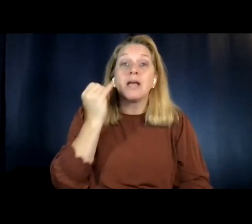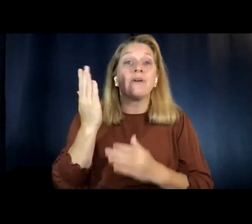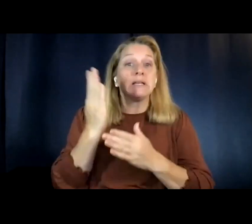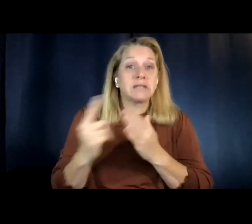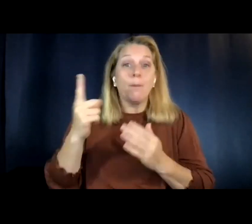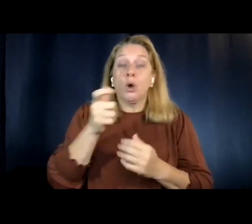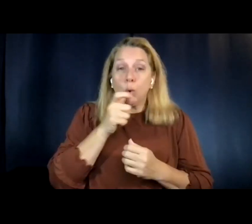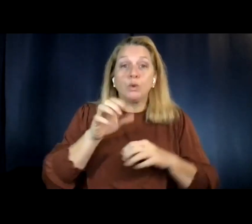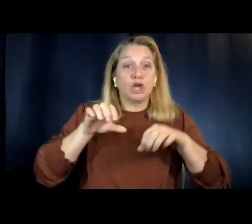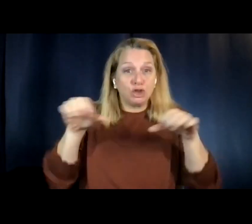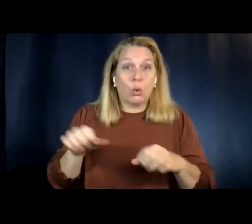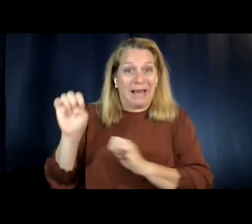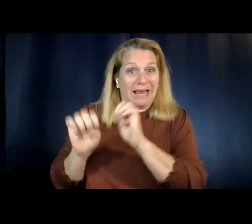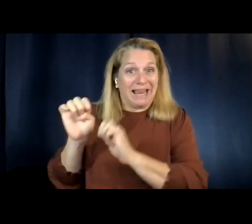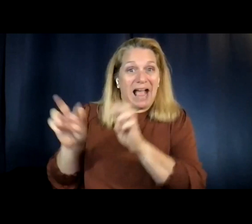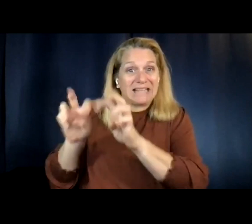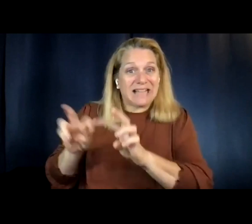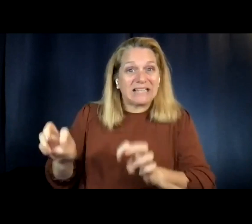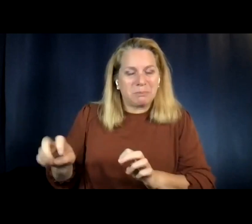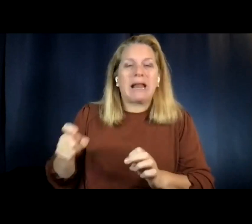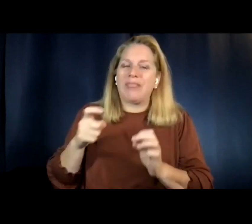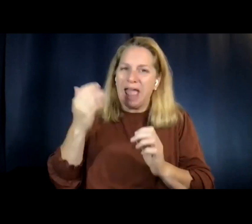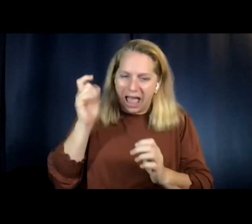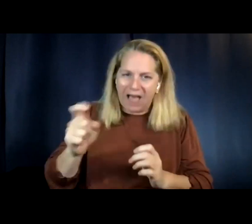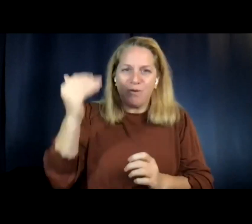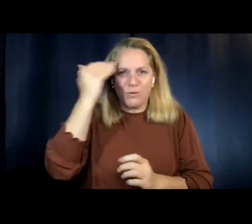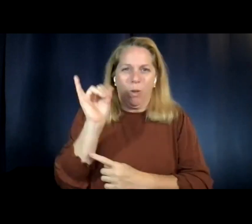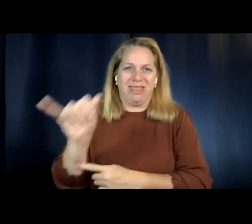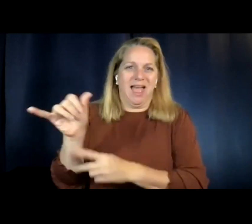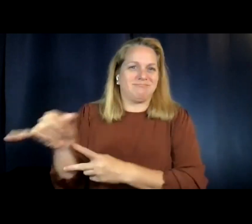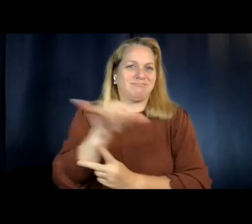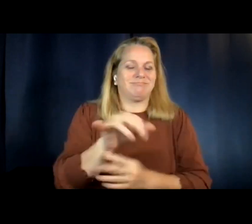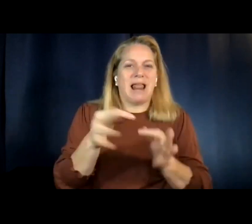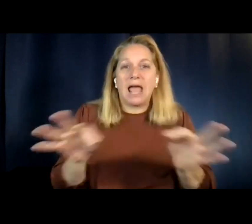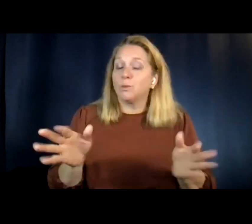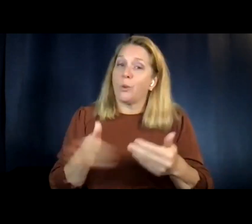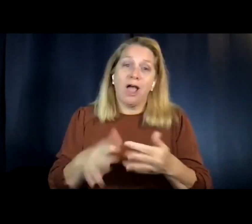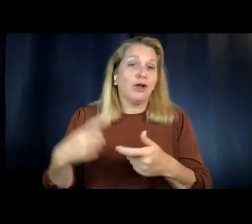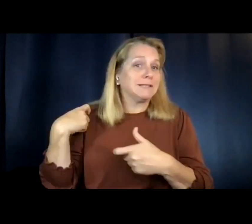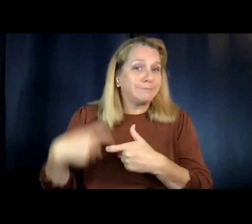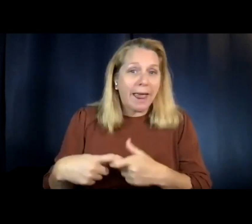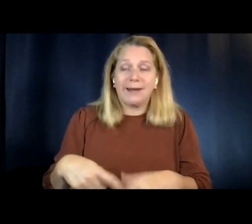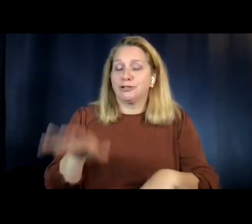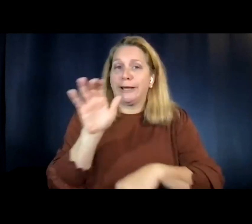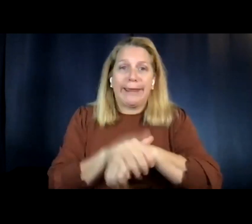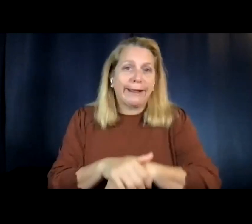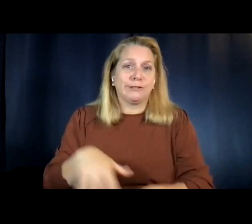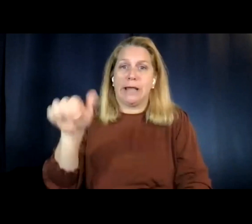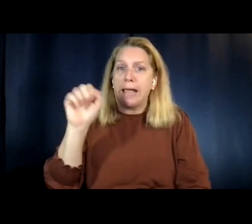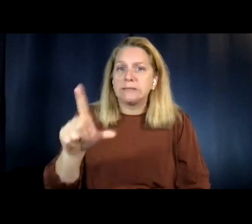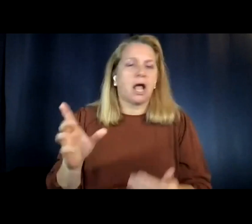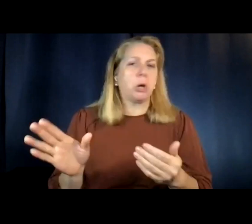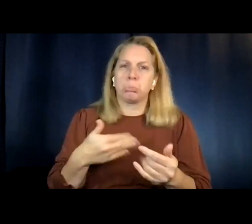your child, they need to know the language that your child knows, whether it's Spanish, whether it's American Sign Language, in order to be able to do a